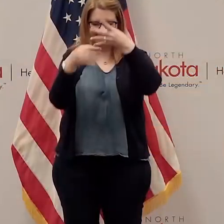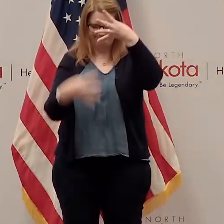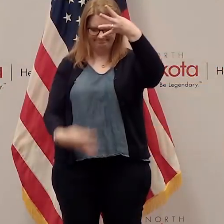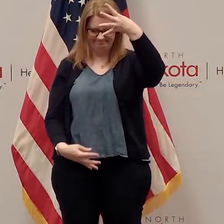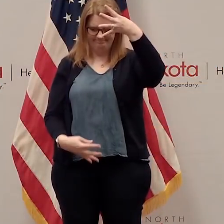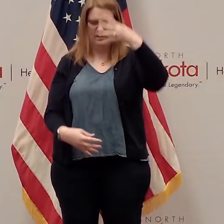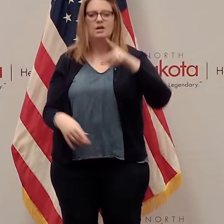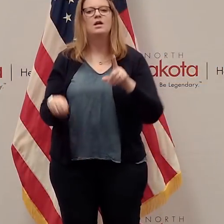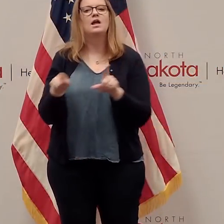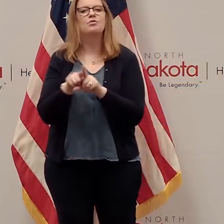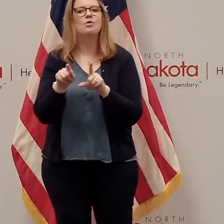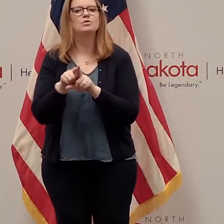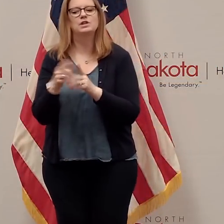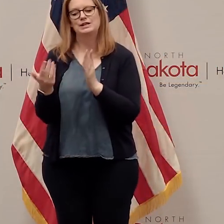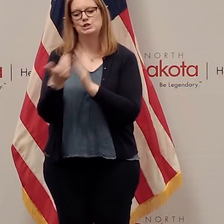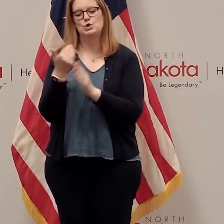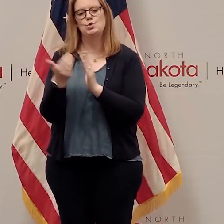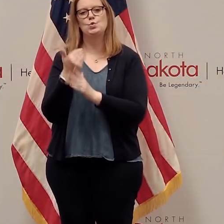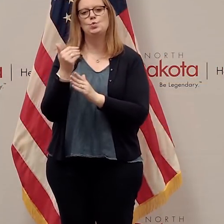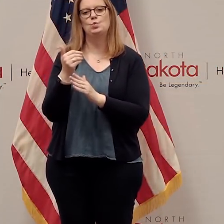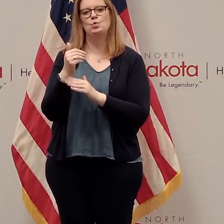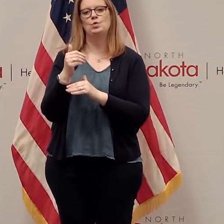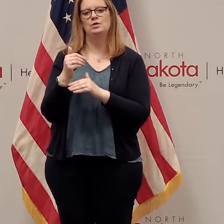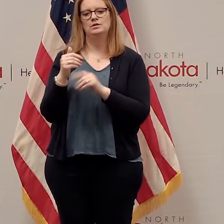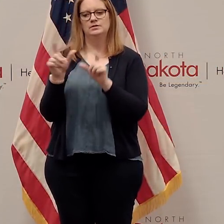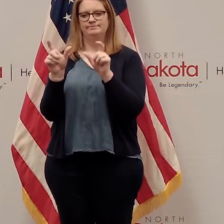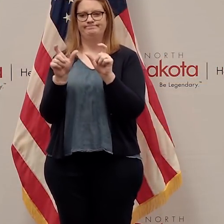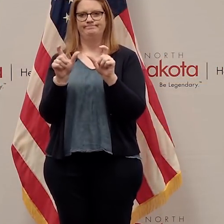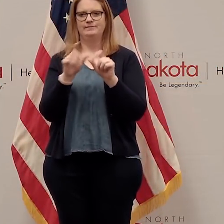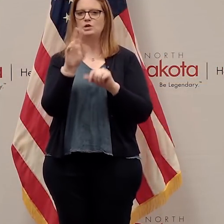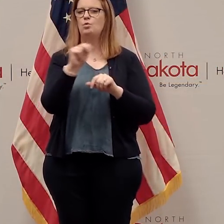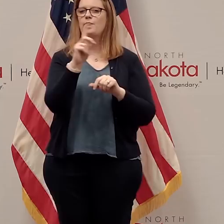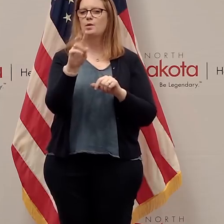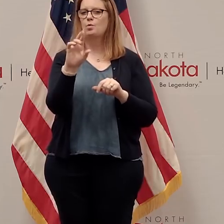is also a new subhead under